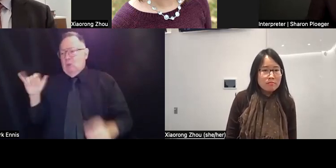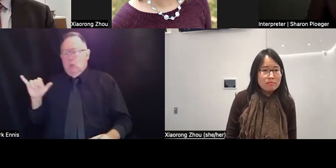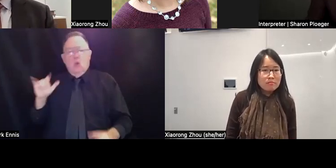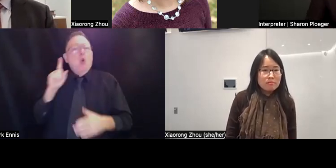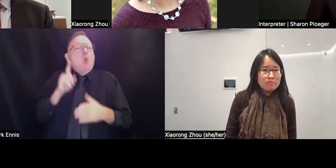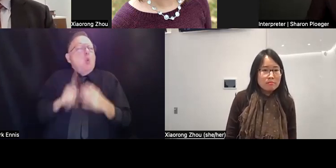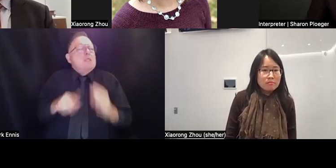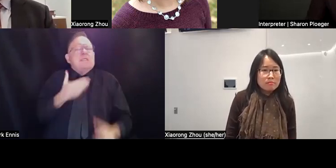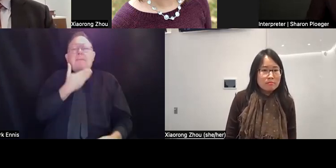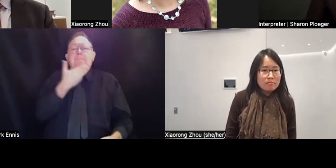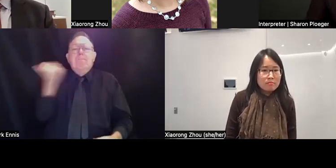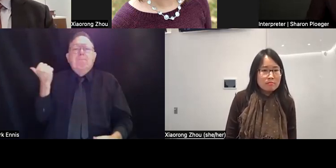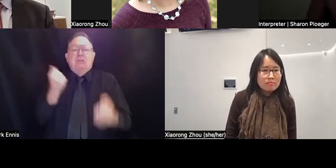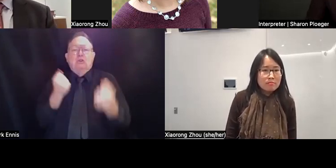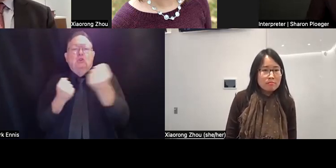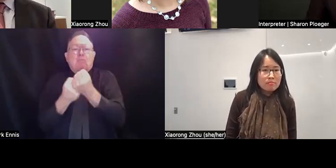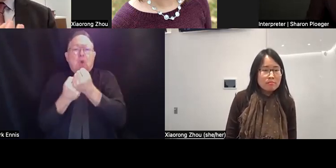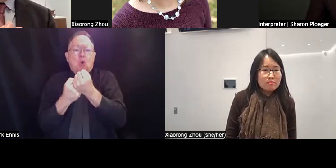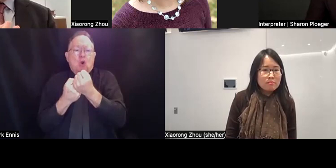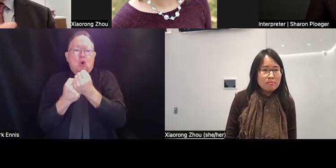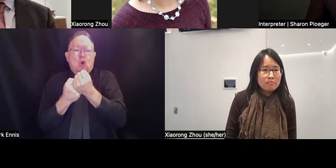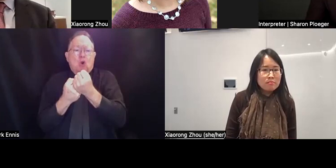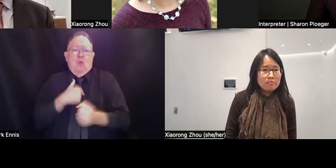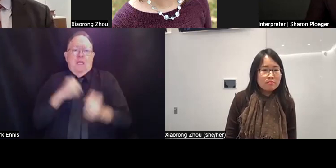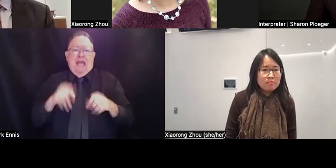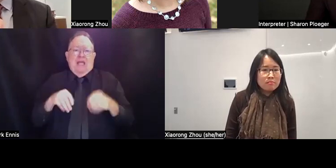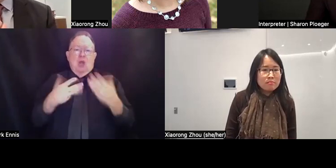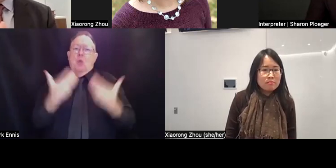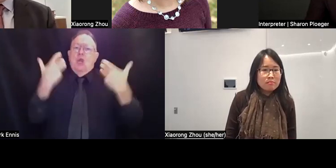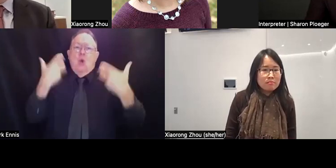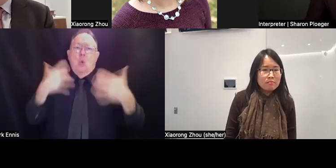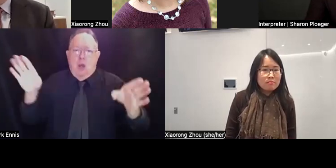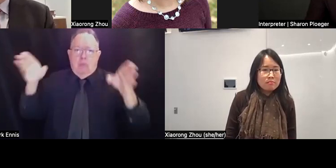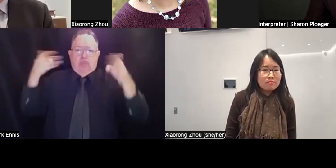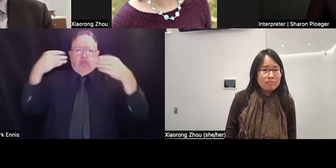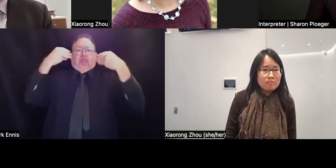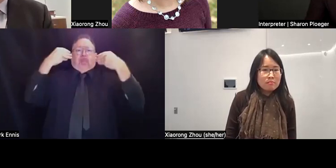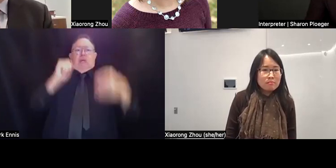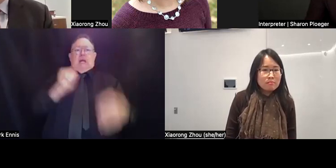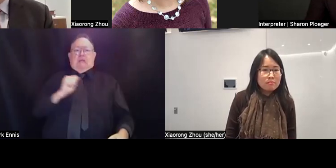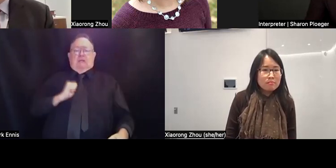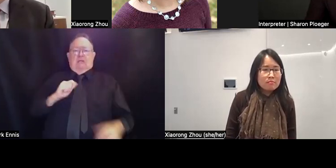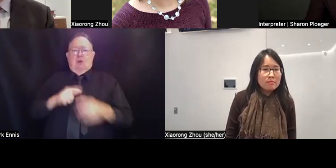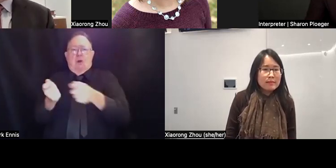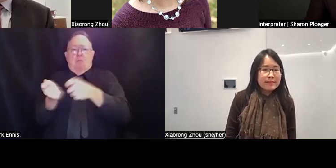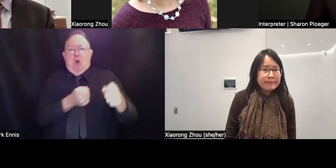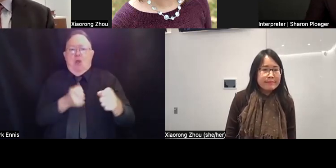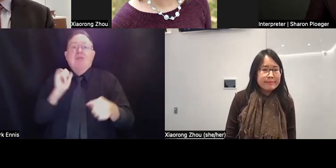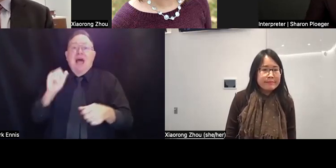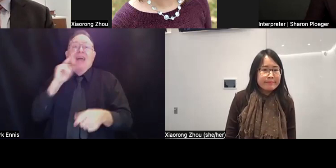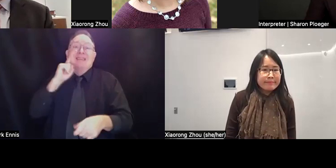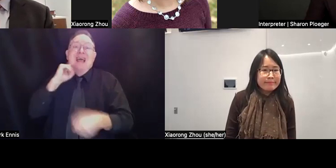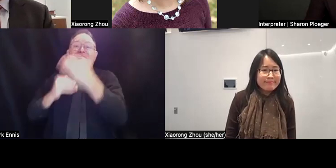could provide support without making it about us or pulling that focus or opportunity away